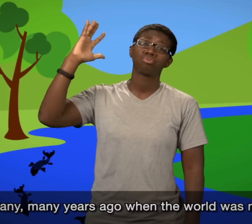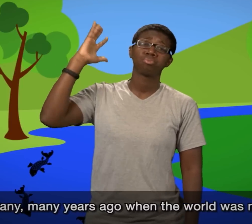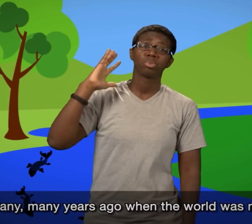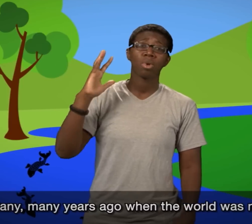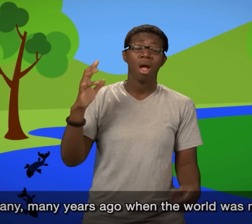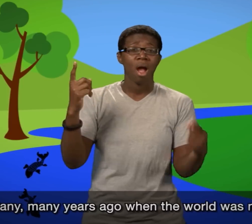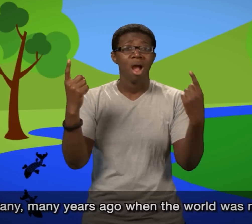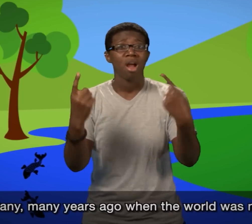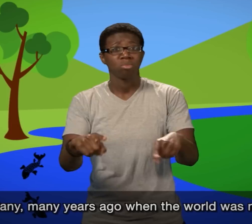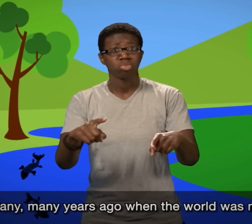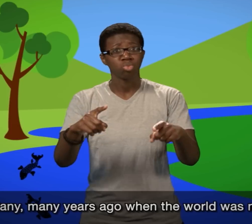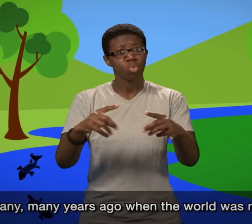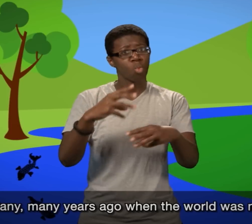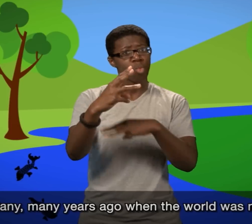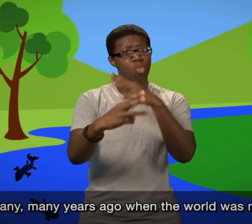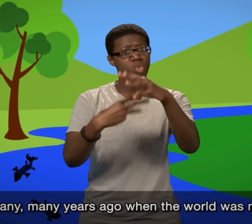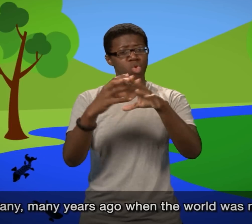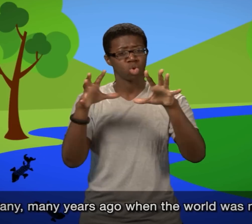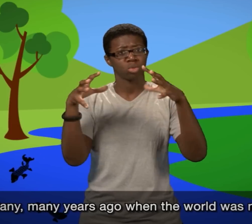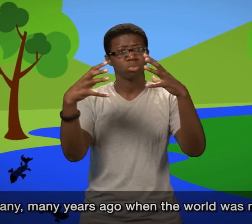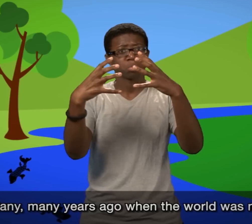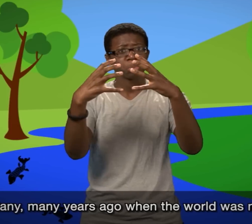Many, many years ago, when the world was new,